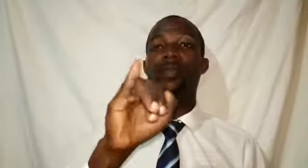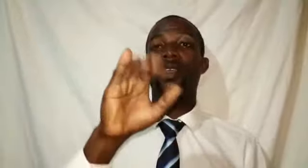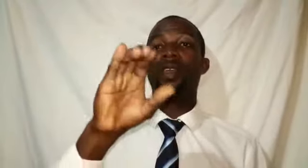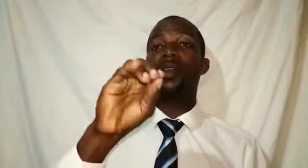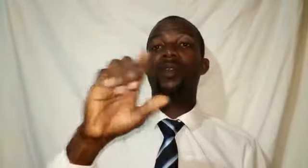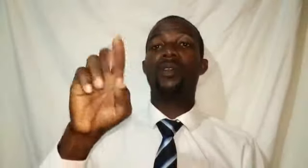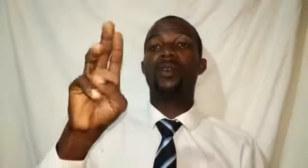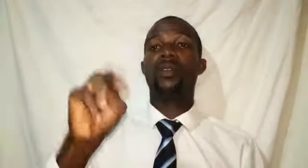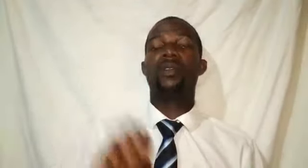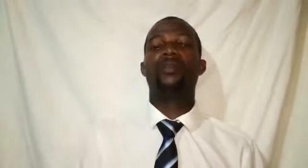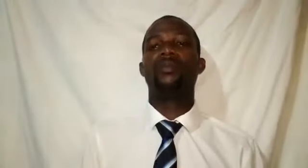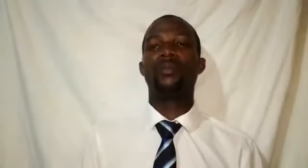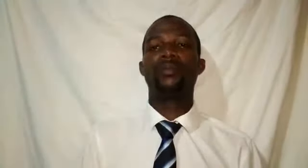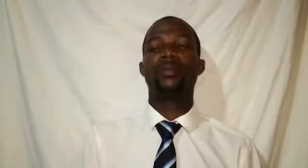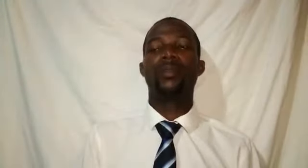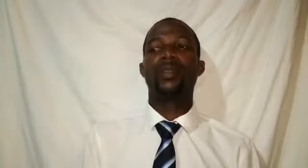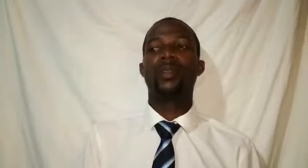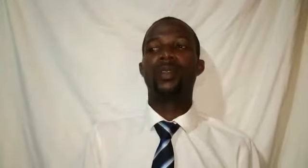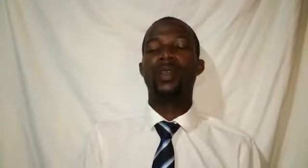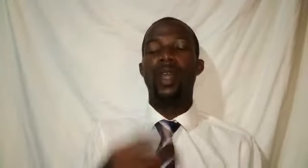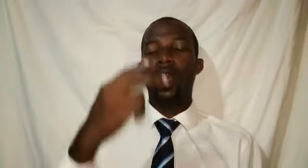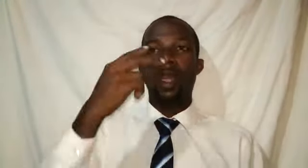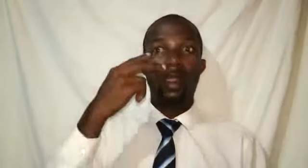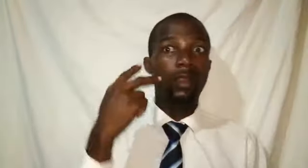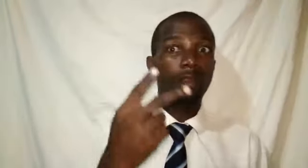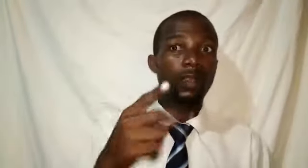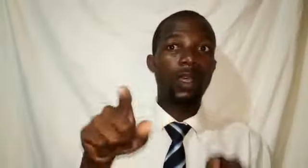pause as I read the sentences.